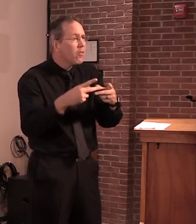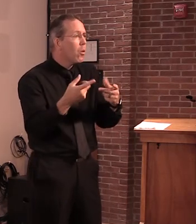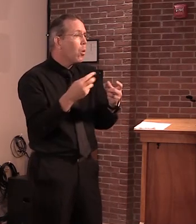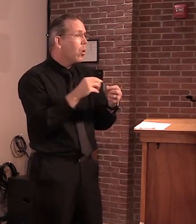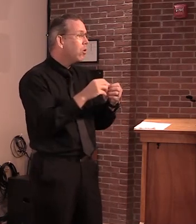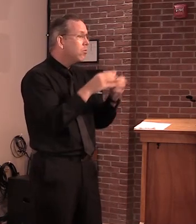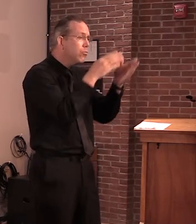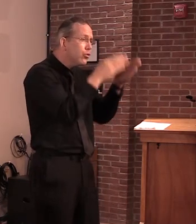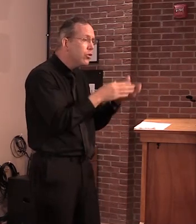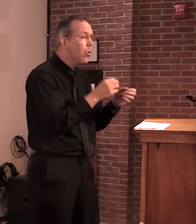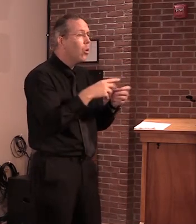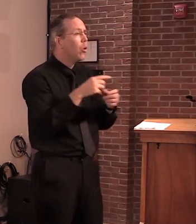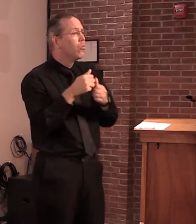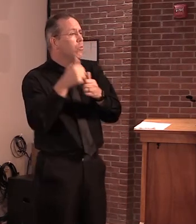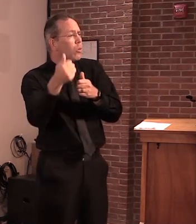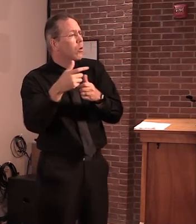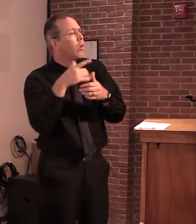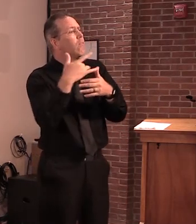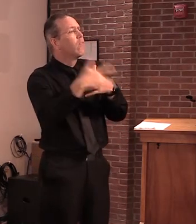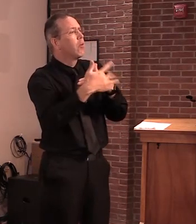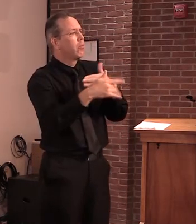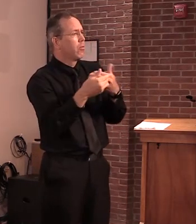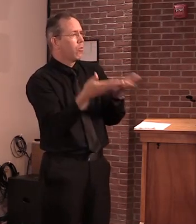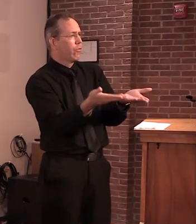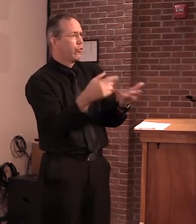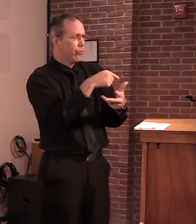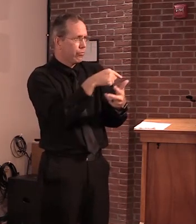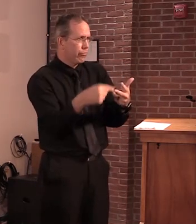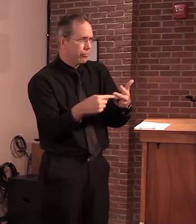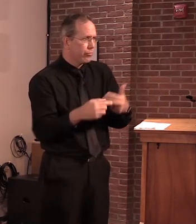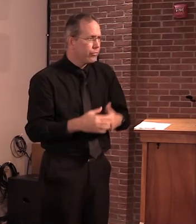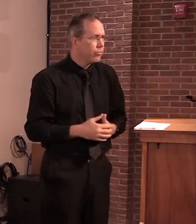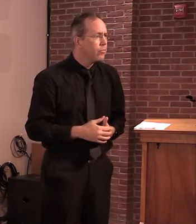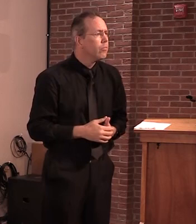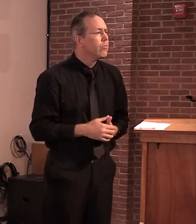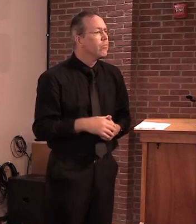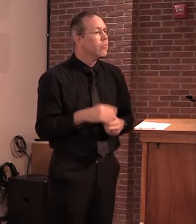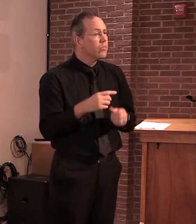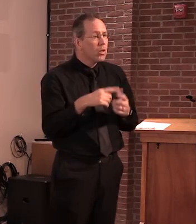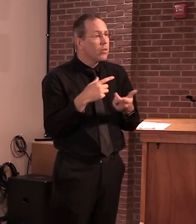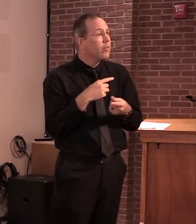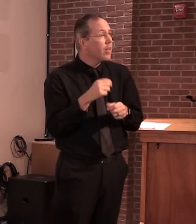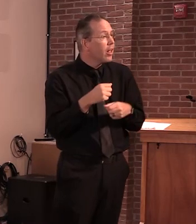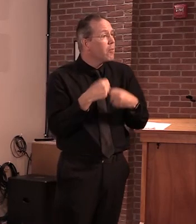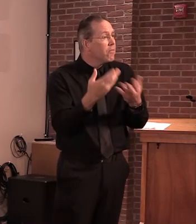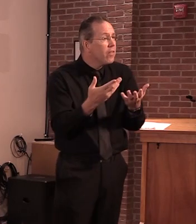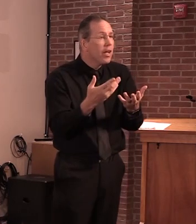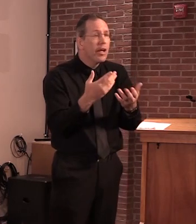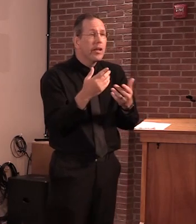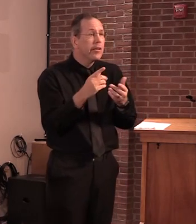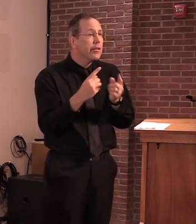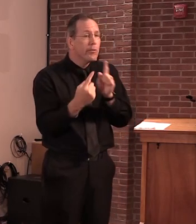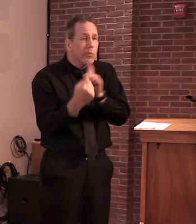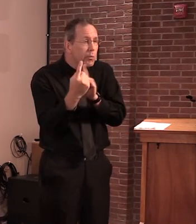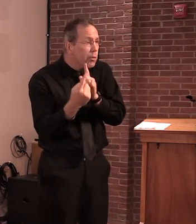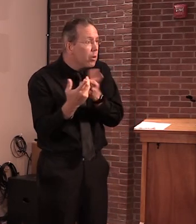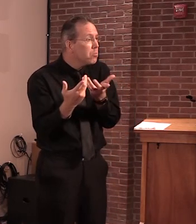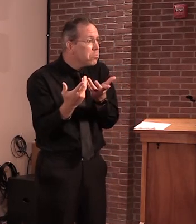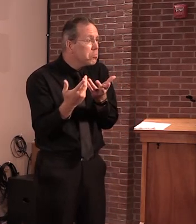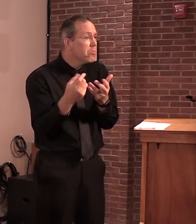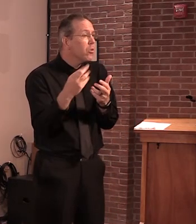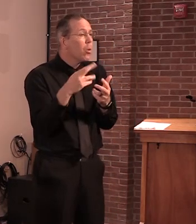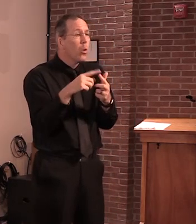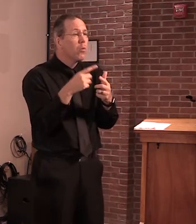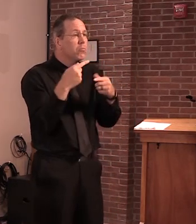says, look, you districts can provision remote learning in person and hybrid, and so it makes it permissible. What